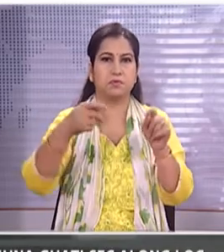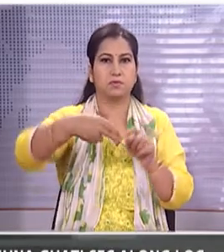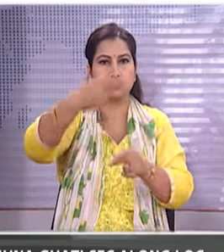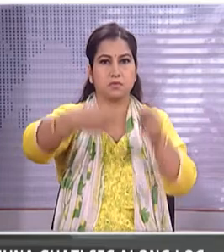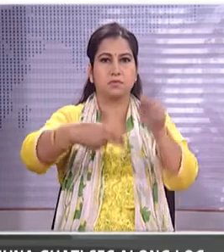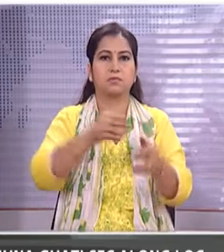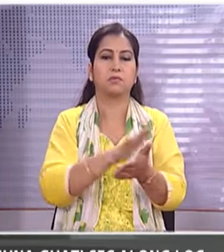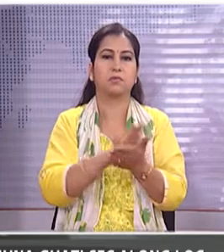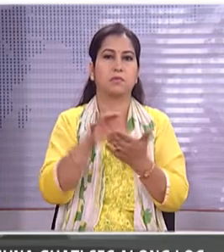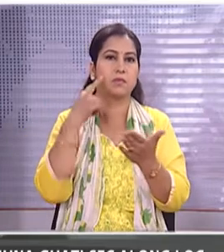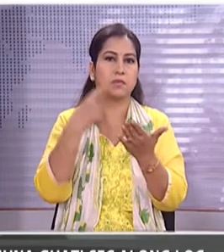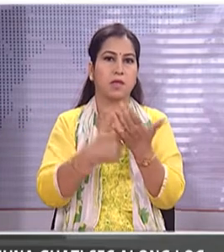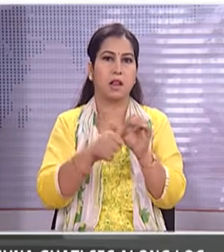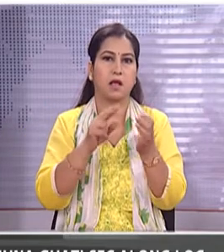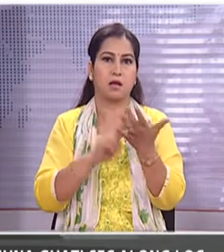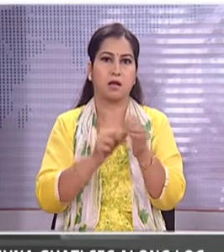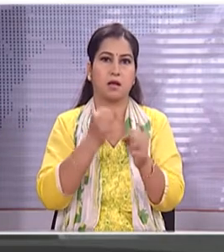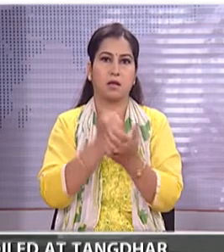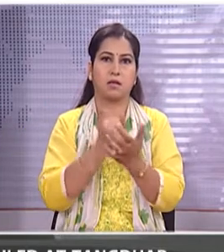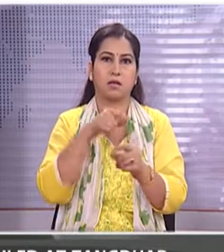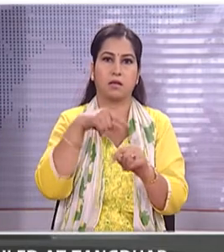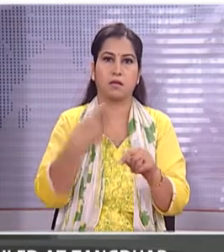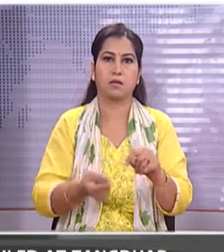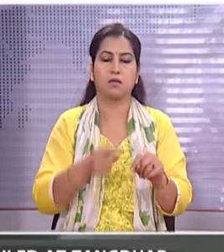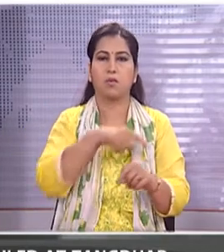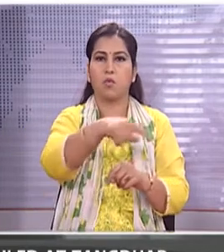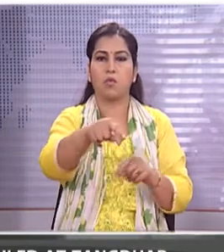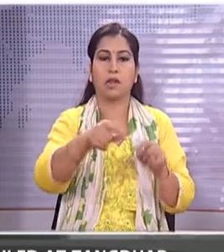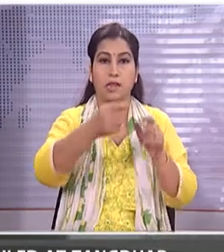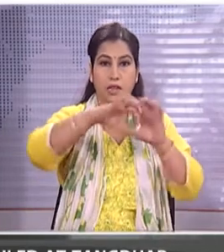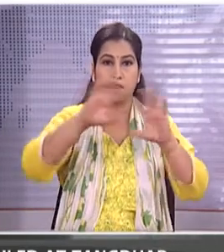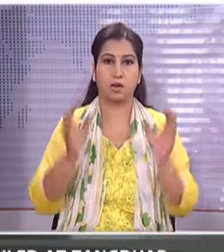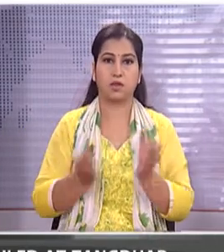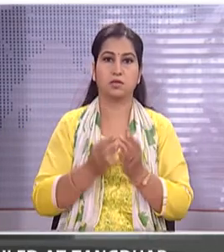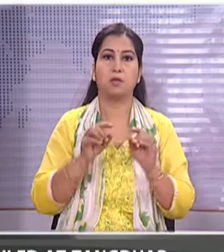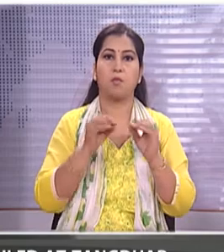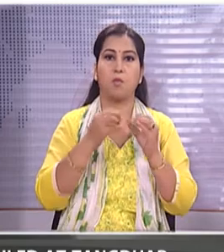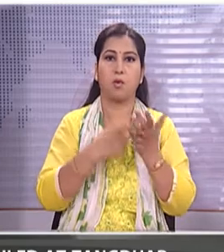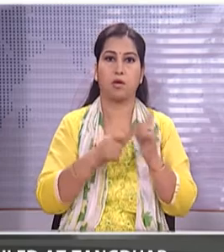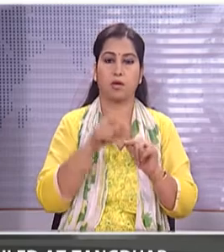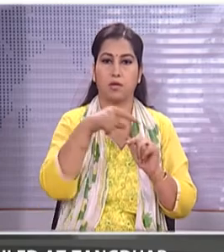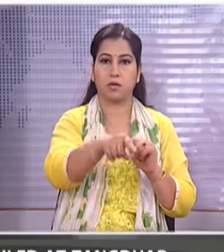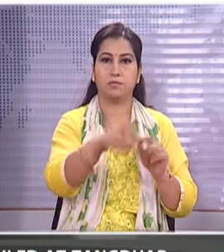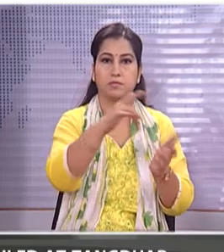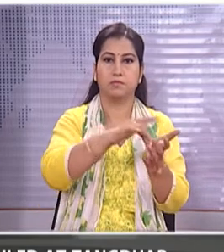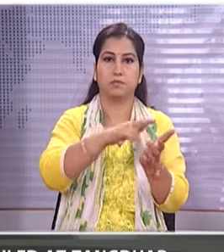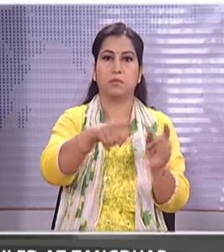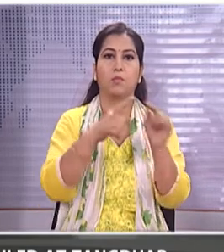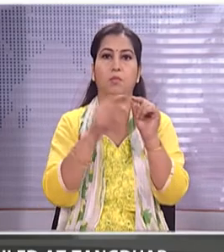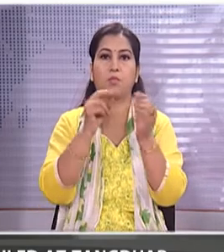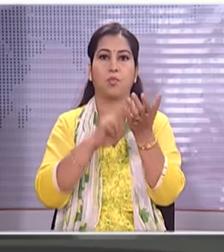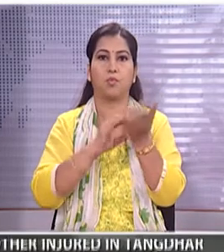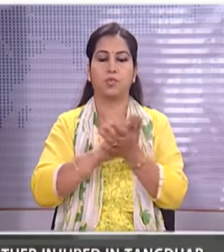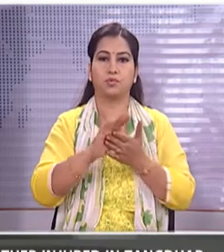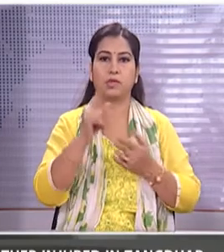in Hira Nagar sector of Kathua district and Samba sector along the international border and Krishna Ghati sector in Pooch district along